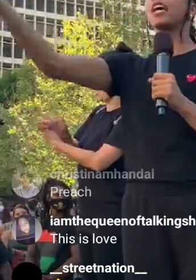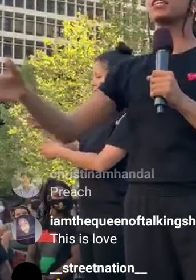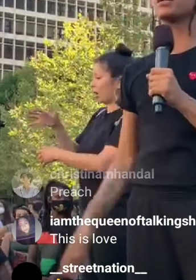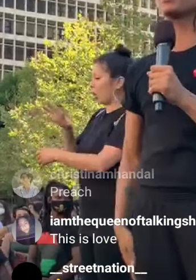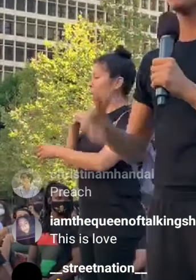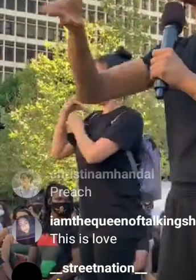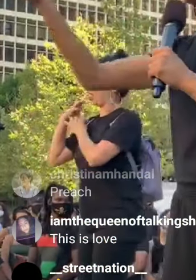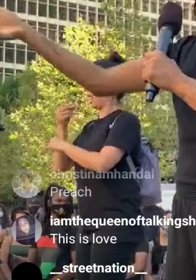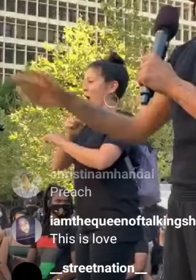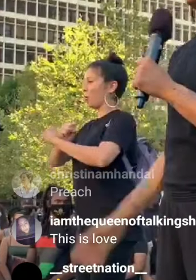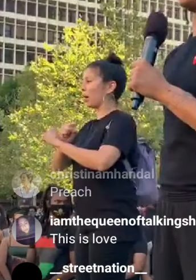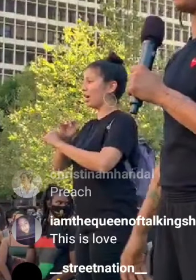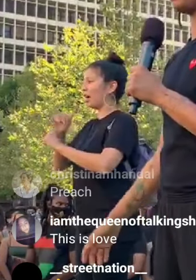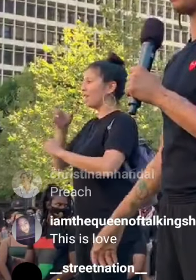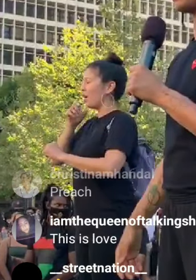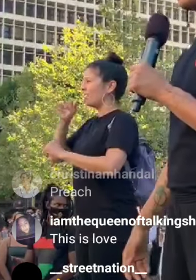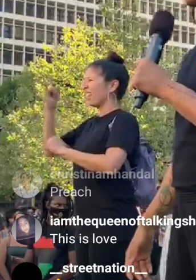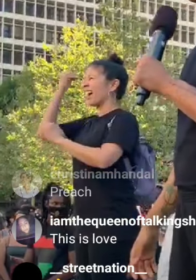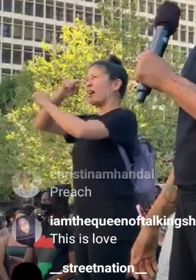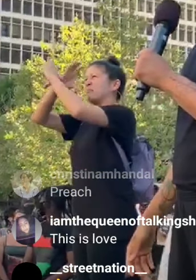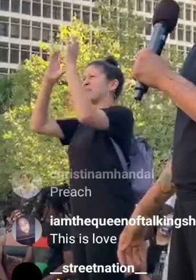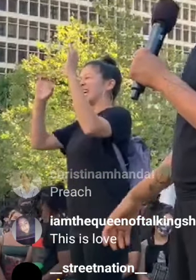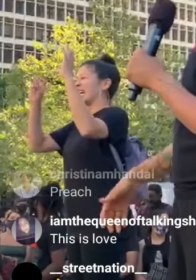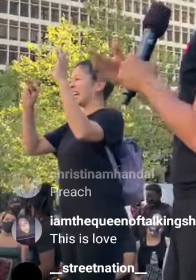very own future!